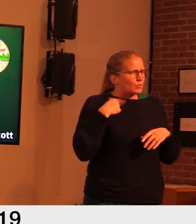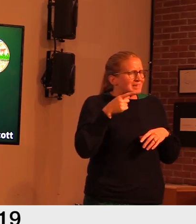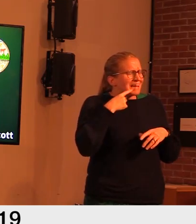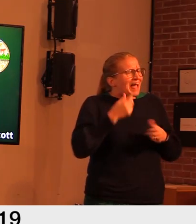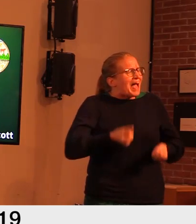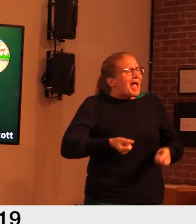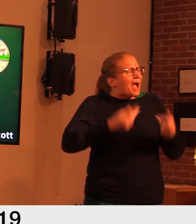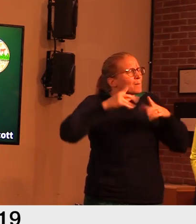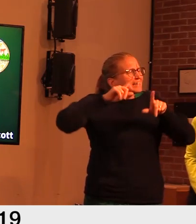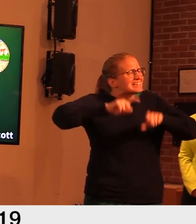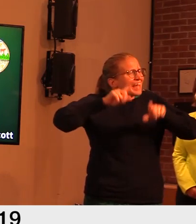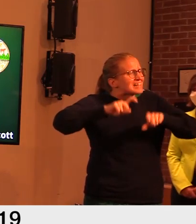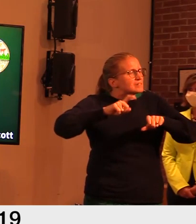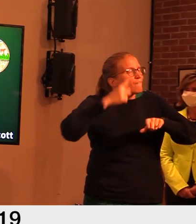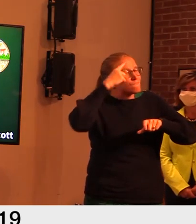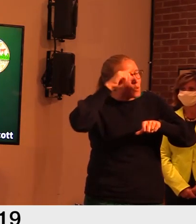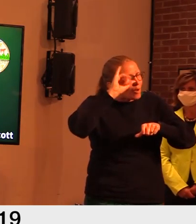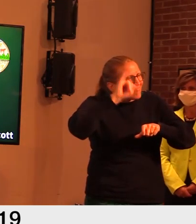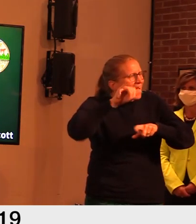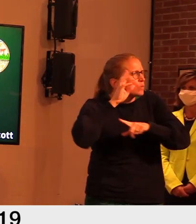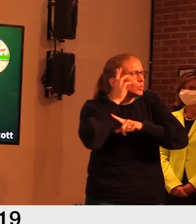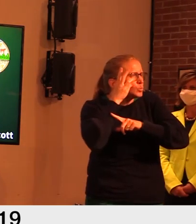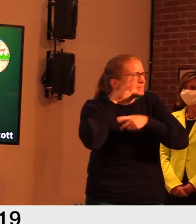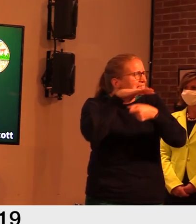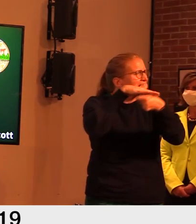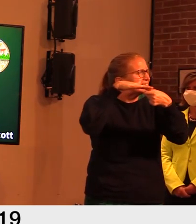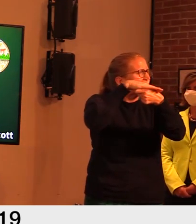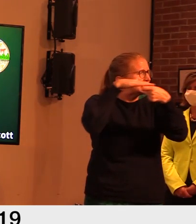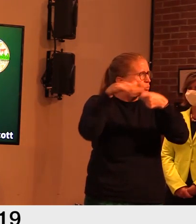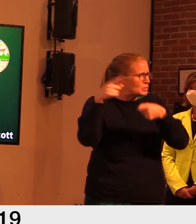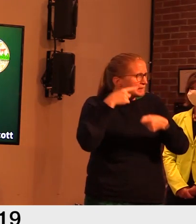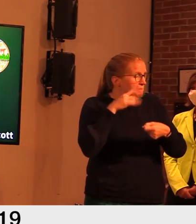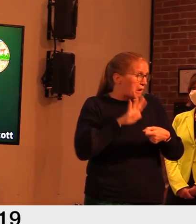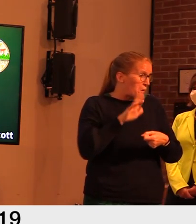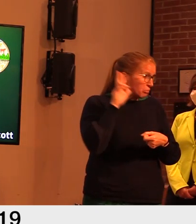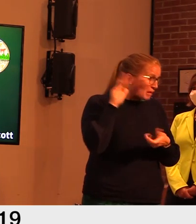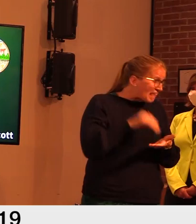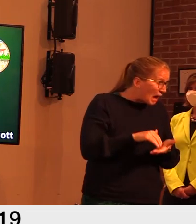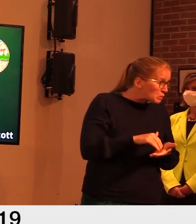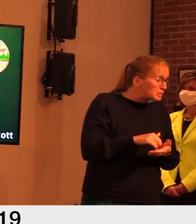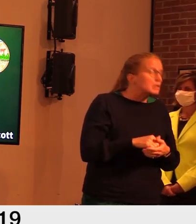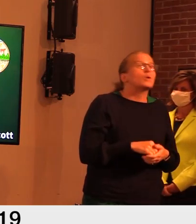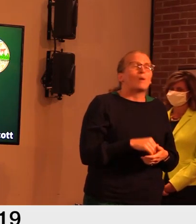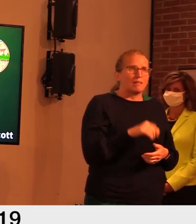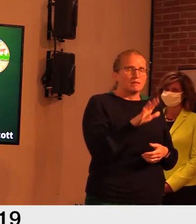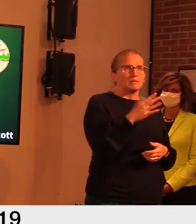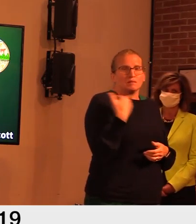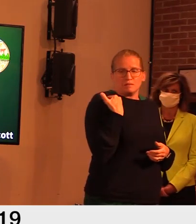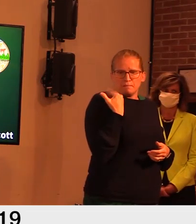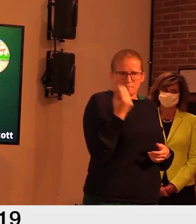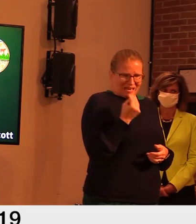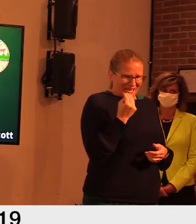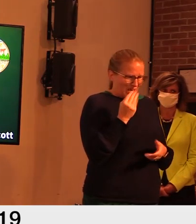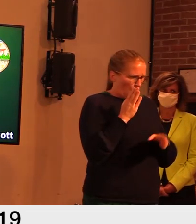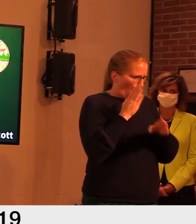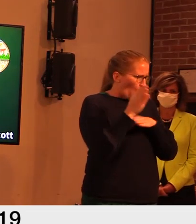Well, just to follow up on that, I don't know if you mentioned how many tests have been performed in the Winooski